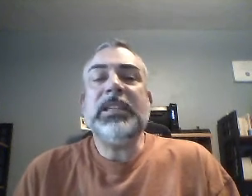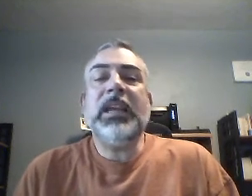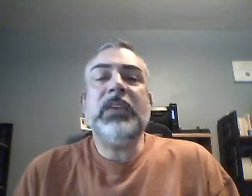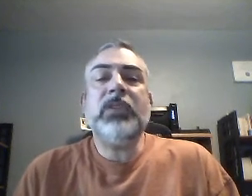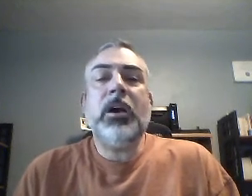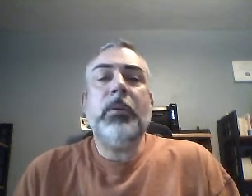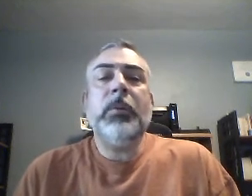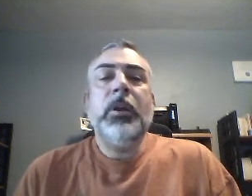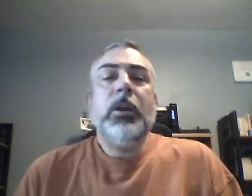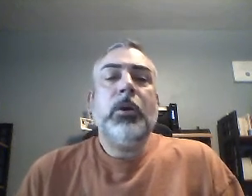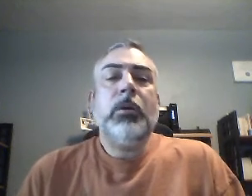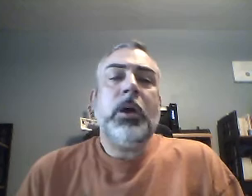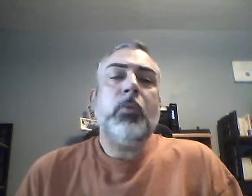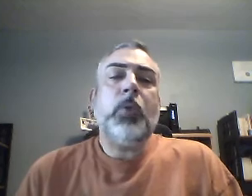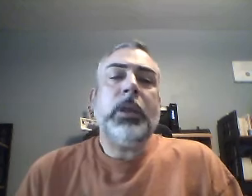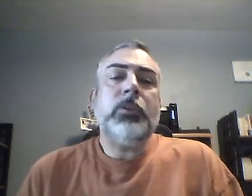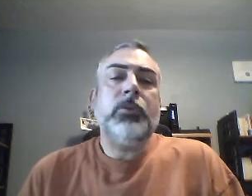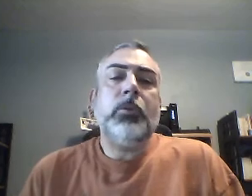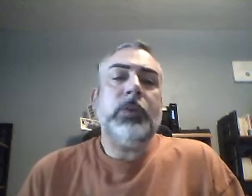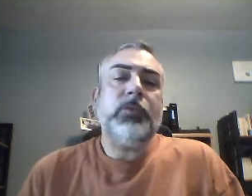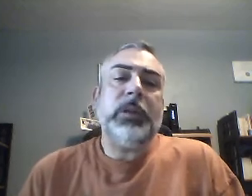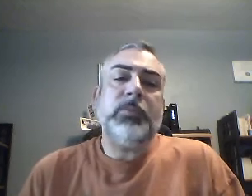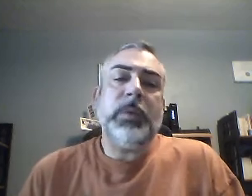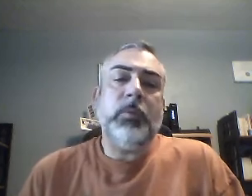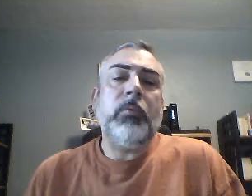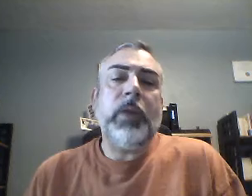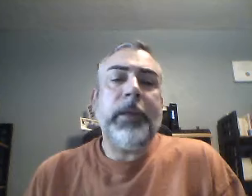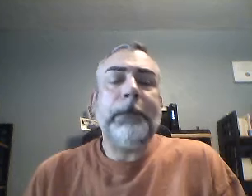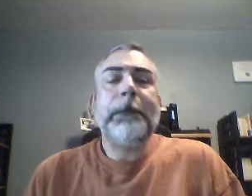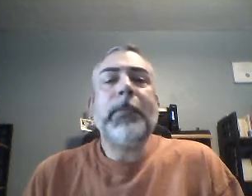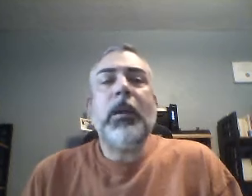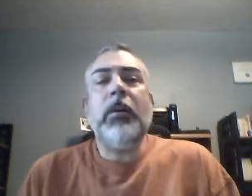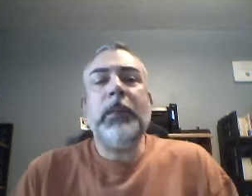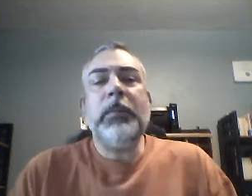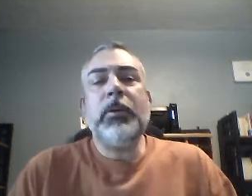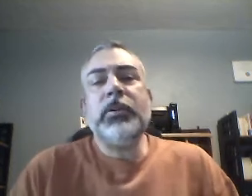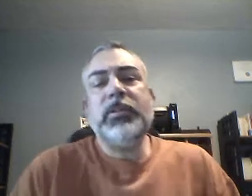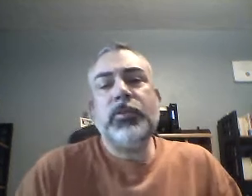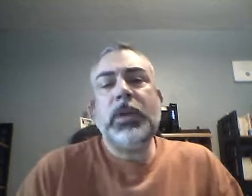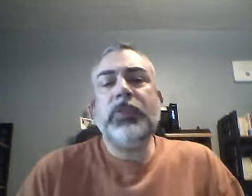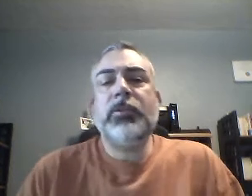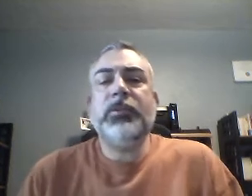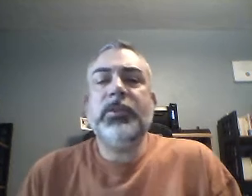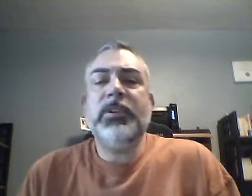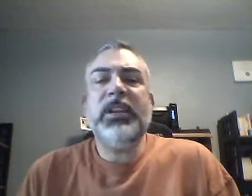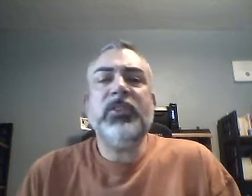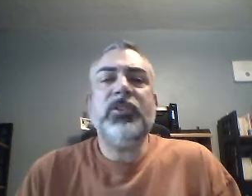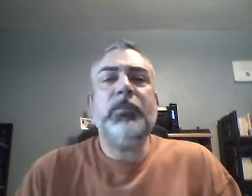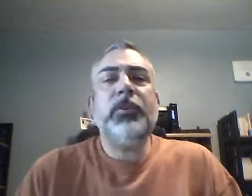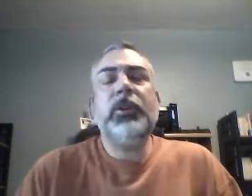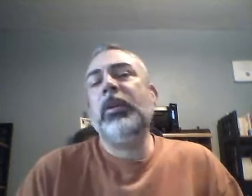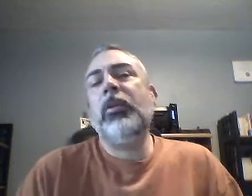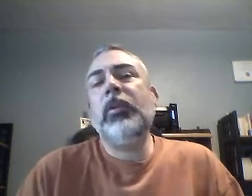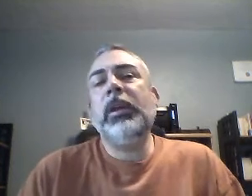days, non-white queer trans people, right? And because of social ostracization, particularly early in